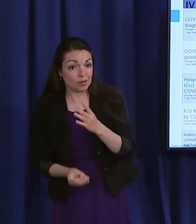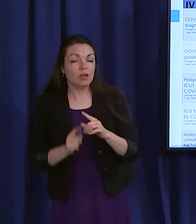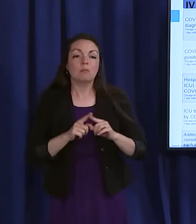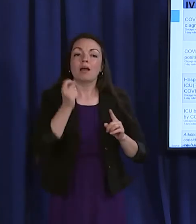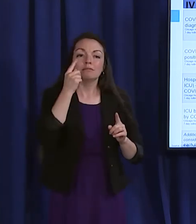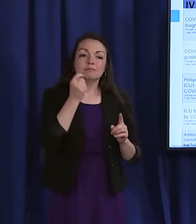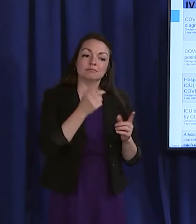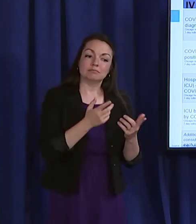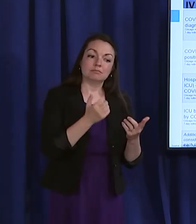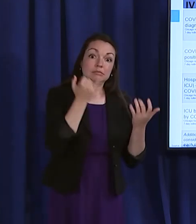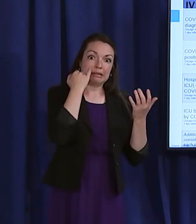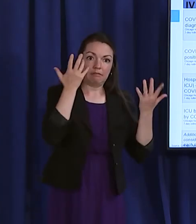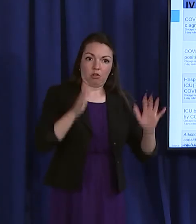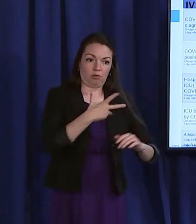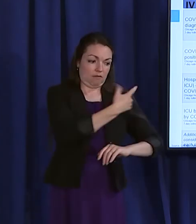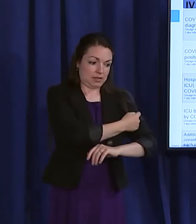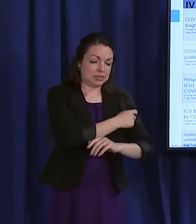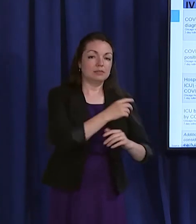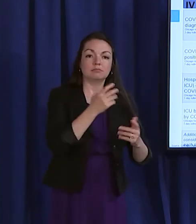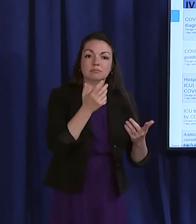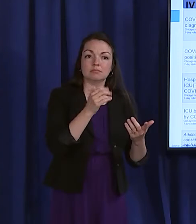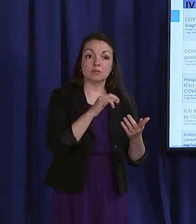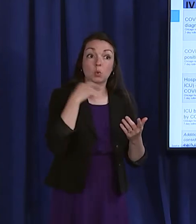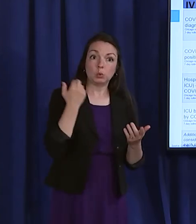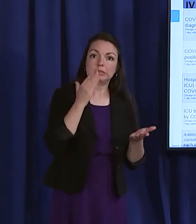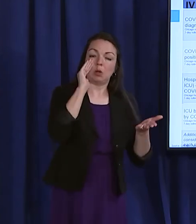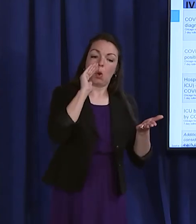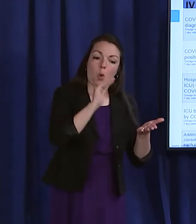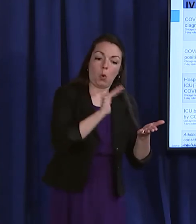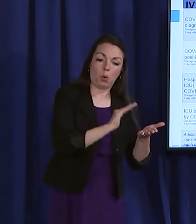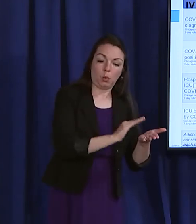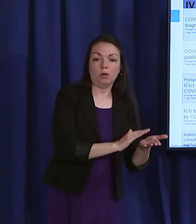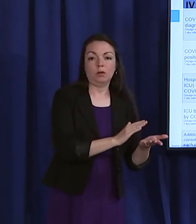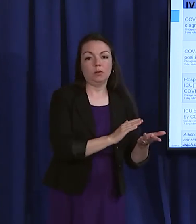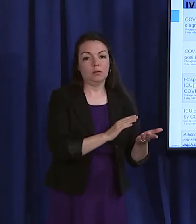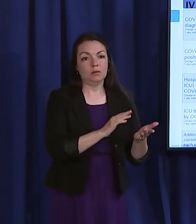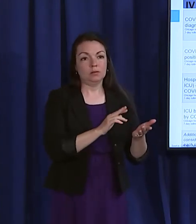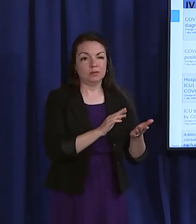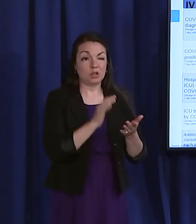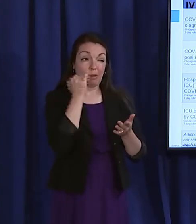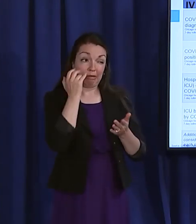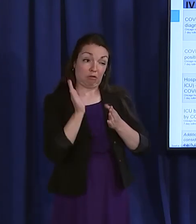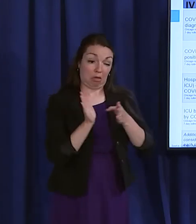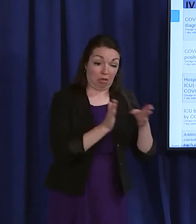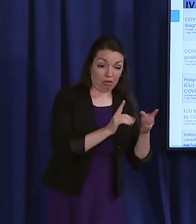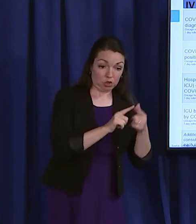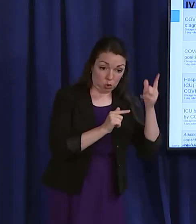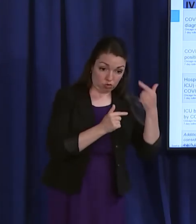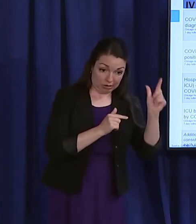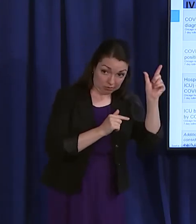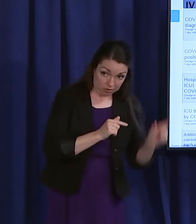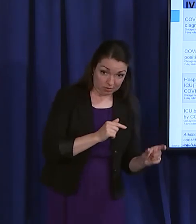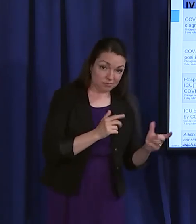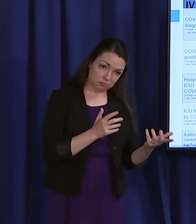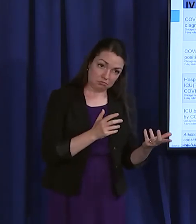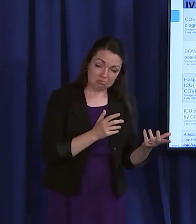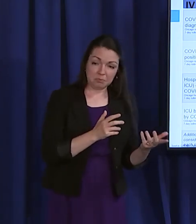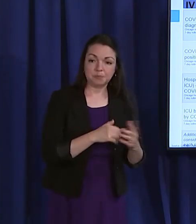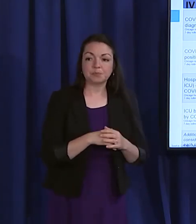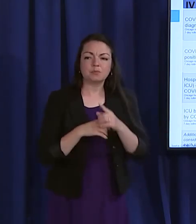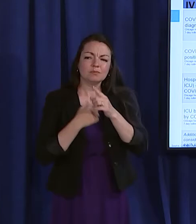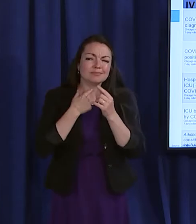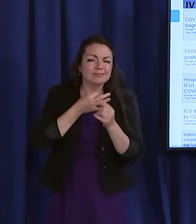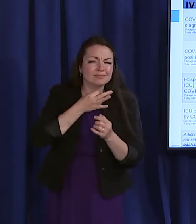it will get lower and lower and lower as we move to the right there. And if we're in controlled transmission, it would be essentially zero. I've got two more questions, but just on that point, I'm curious.